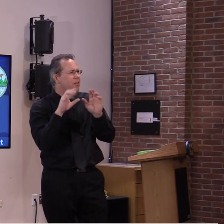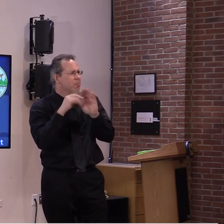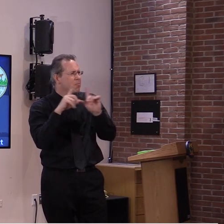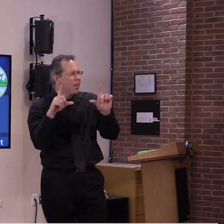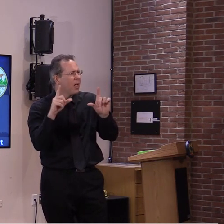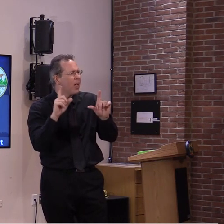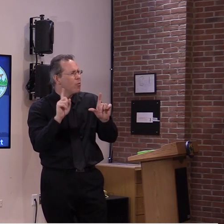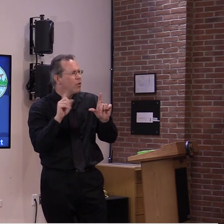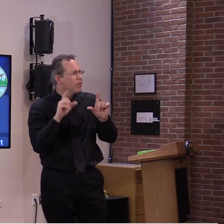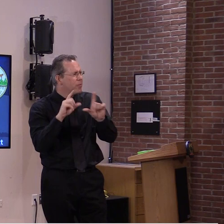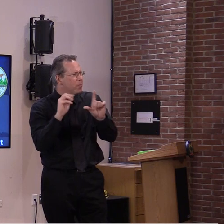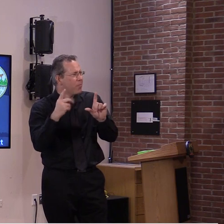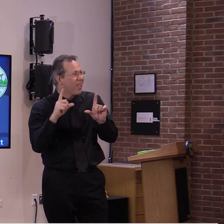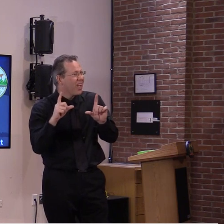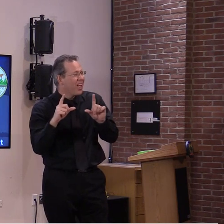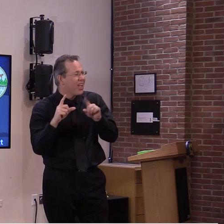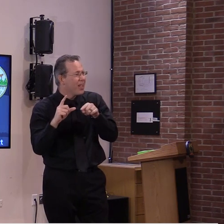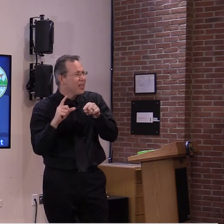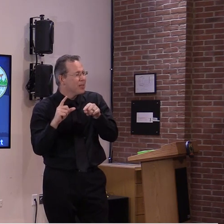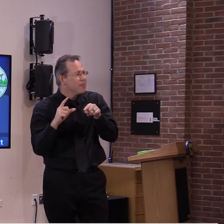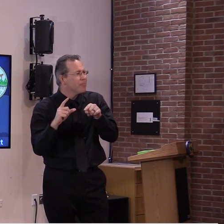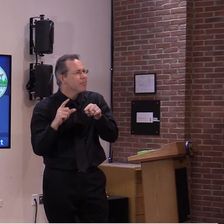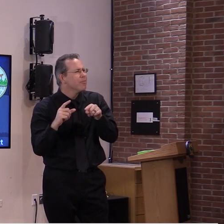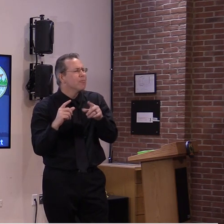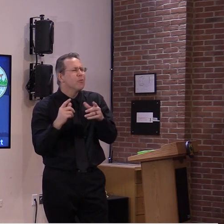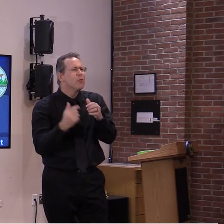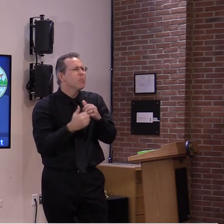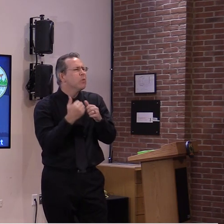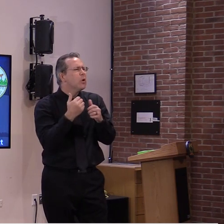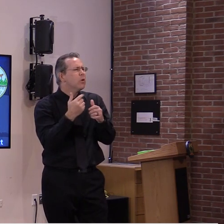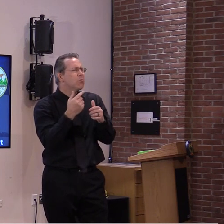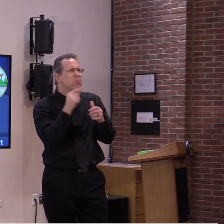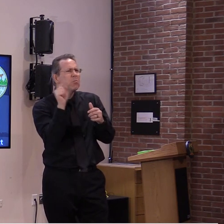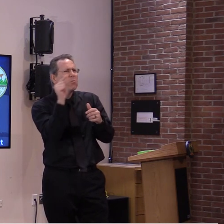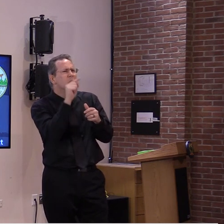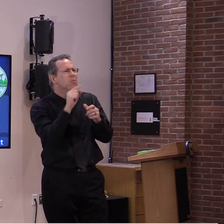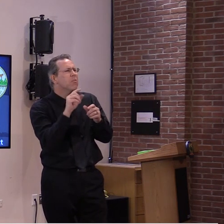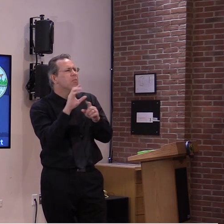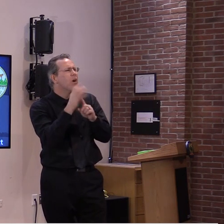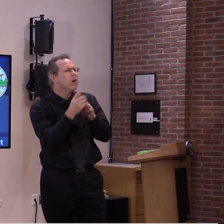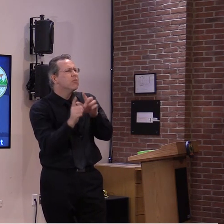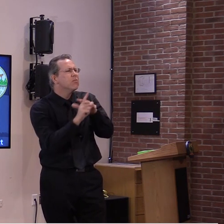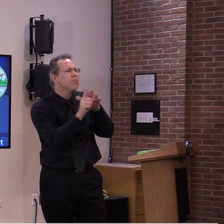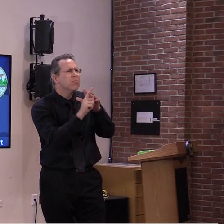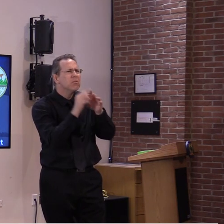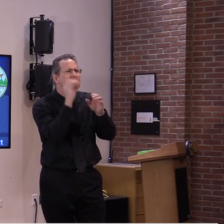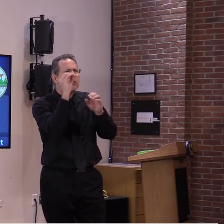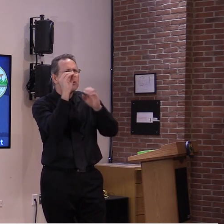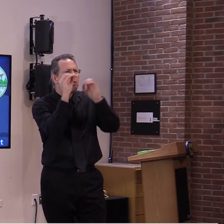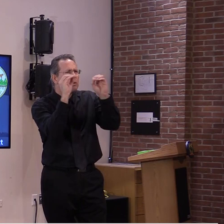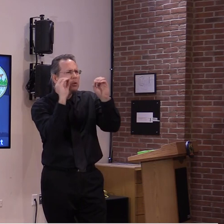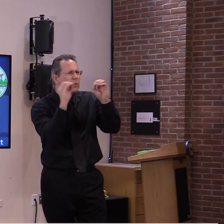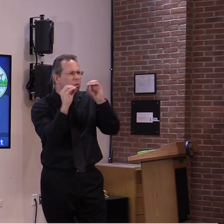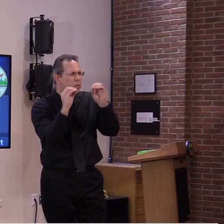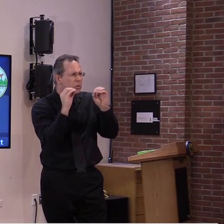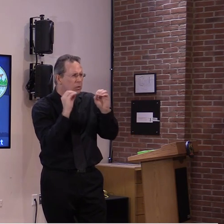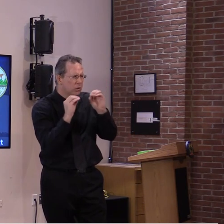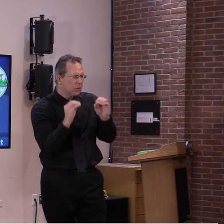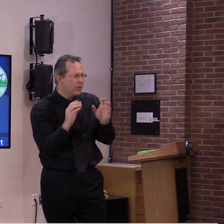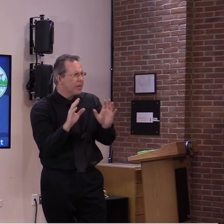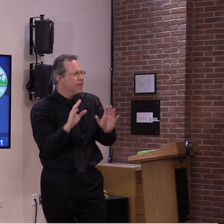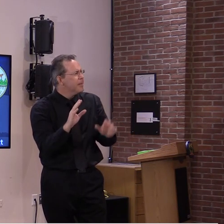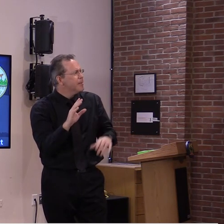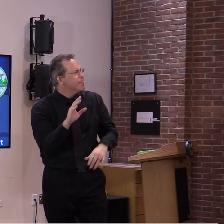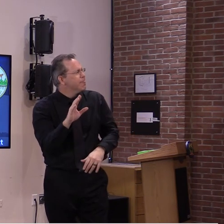instances, shows no cases for some towns, notably those that are without a post office. We know that there are cases in those